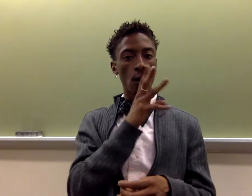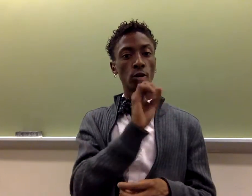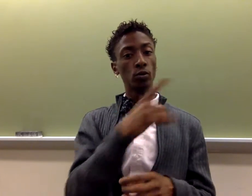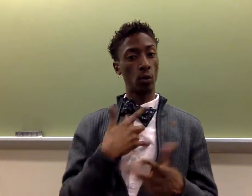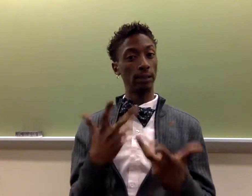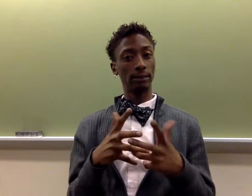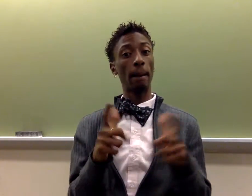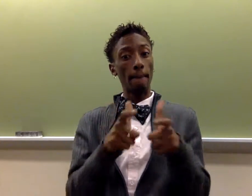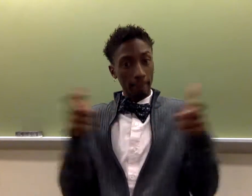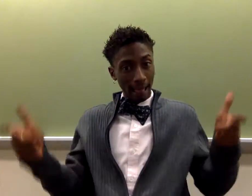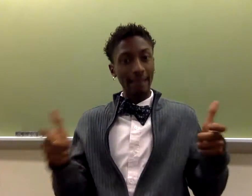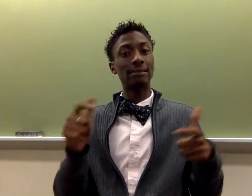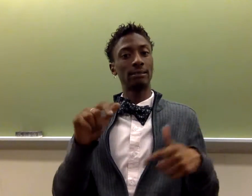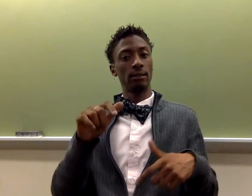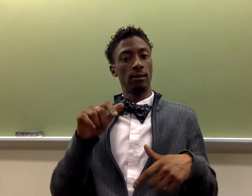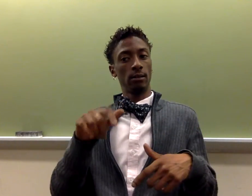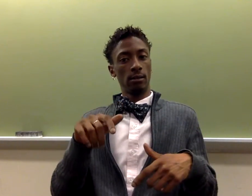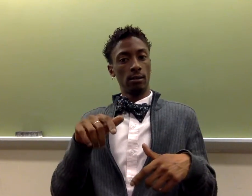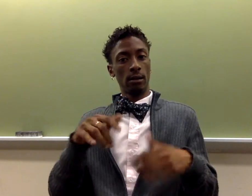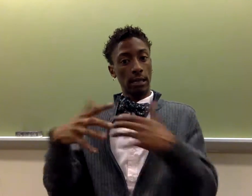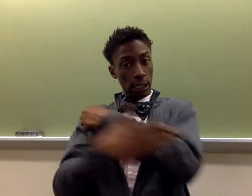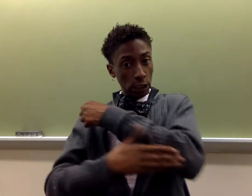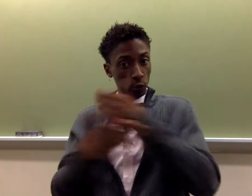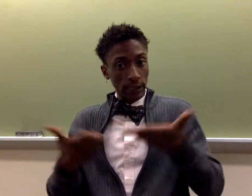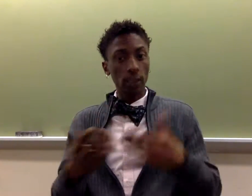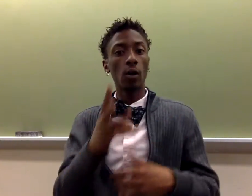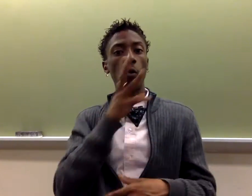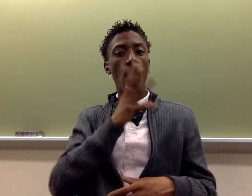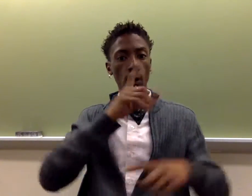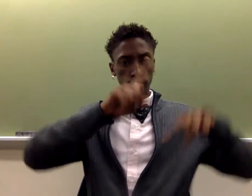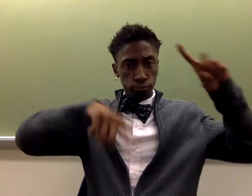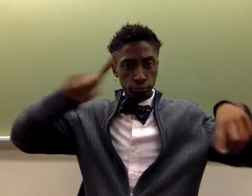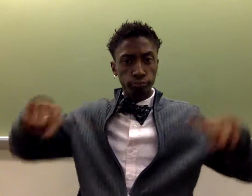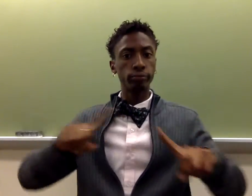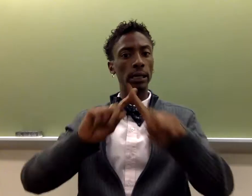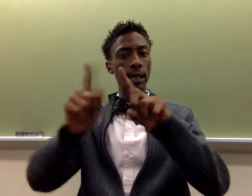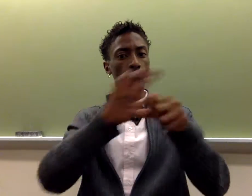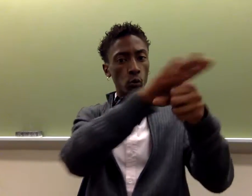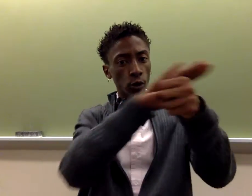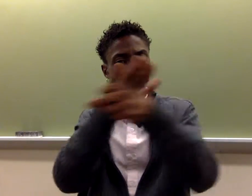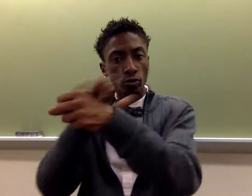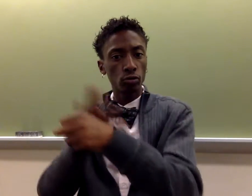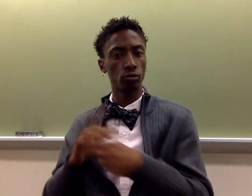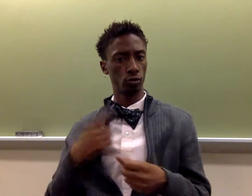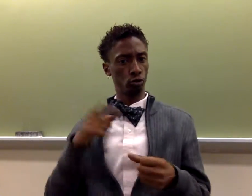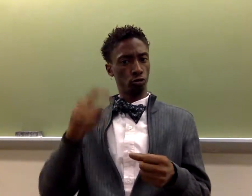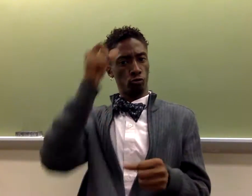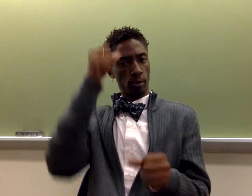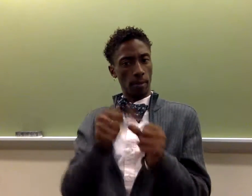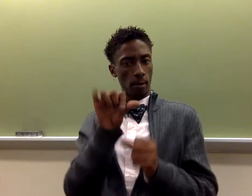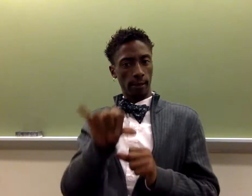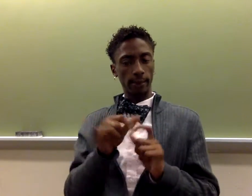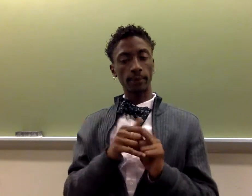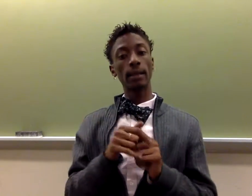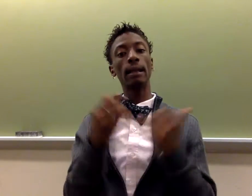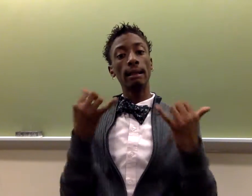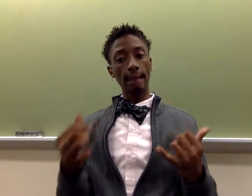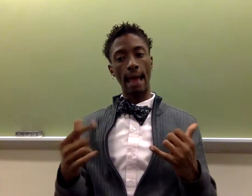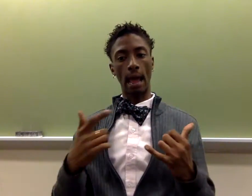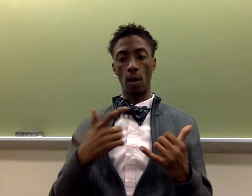here. Waters will vary in different regions, and that needs to be kept in mind. Now, I put up here this equation called